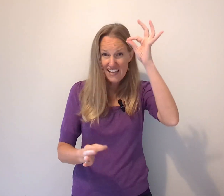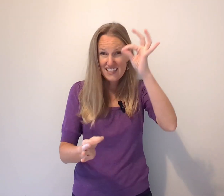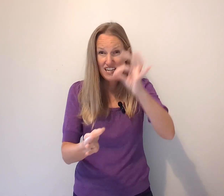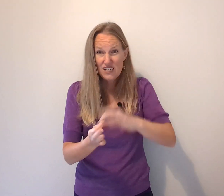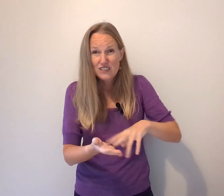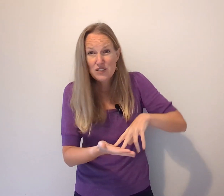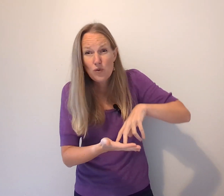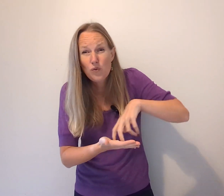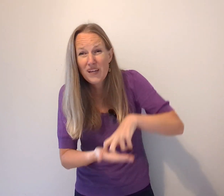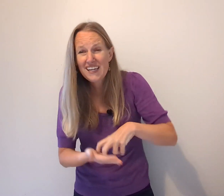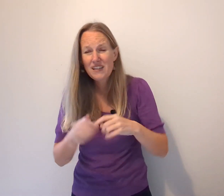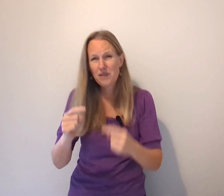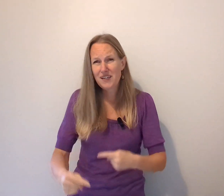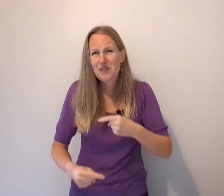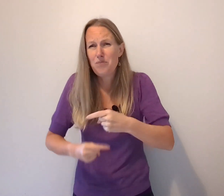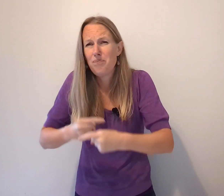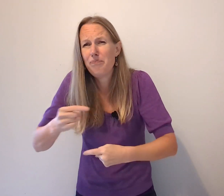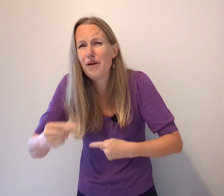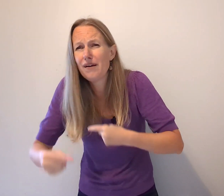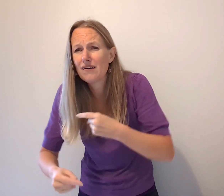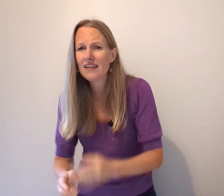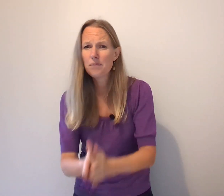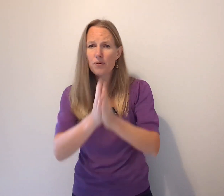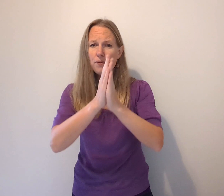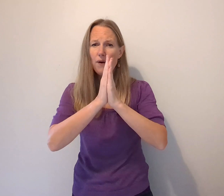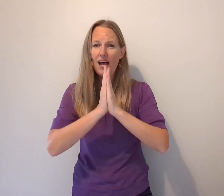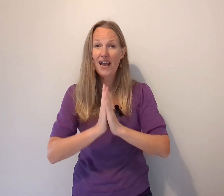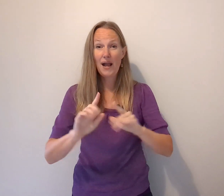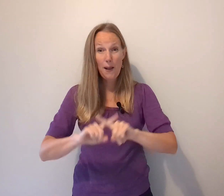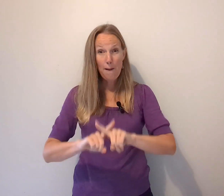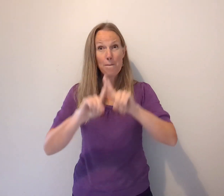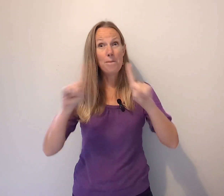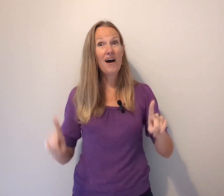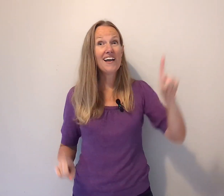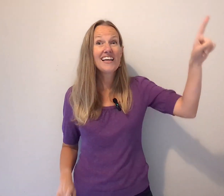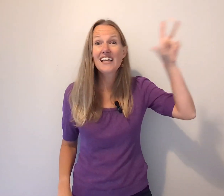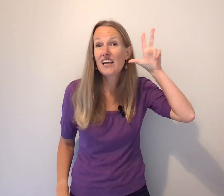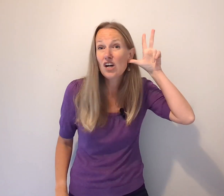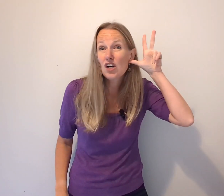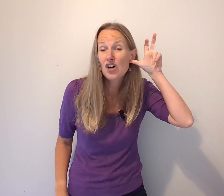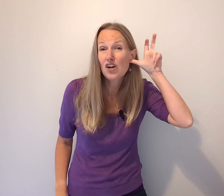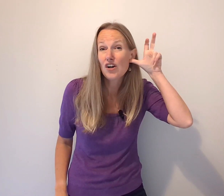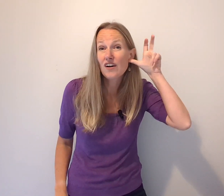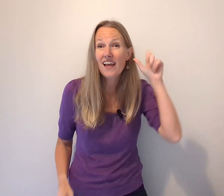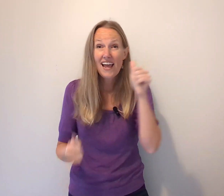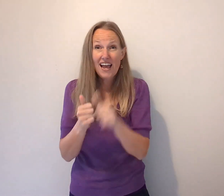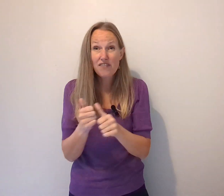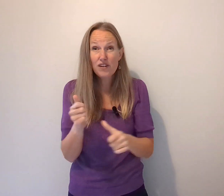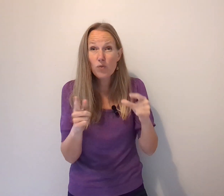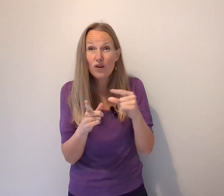Faith so weak that we could barely pray, but he heard every